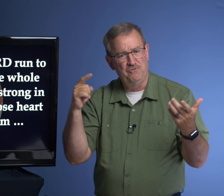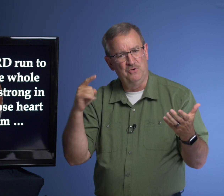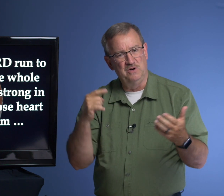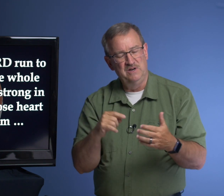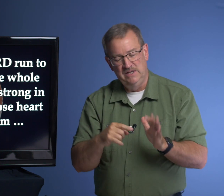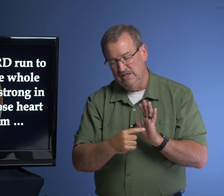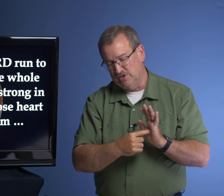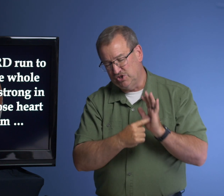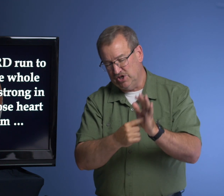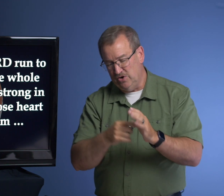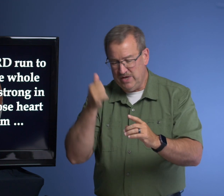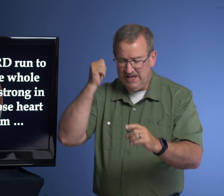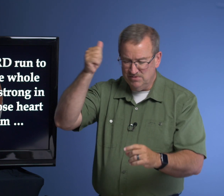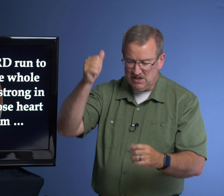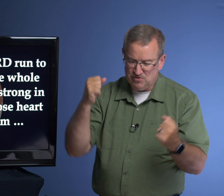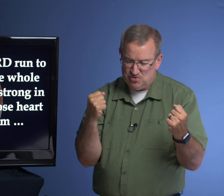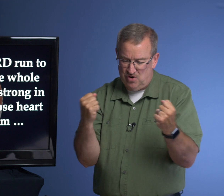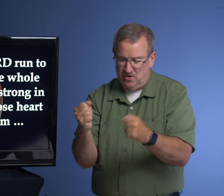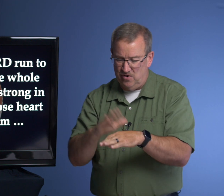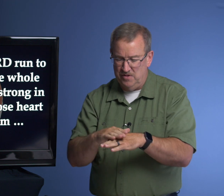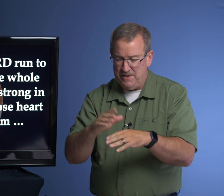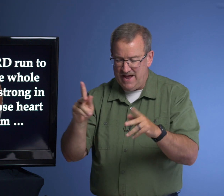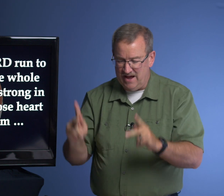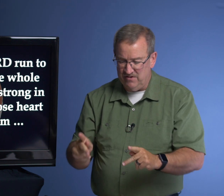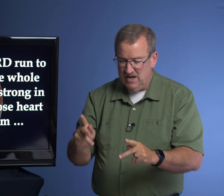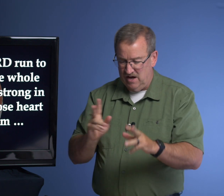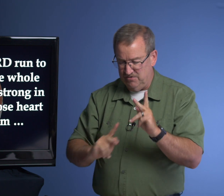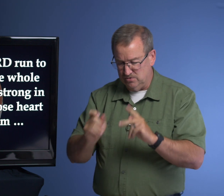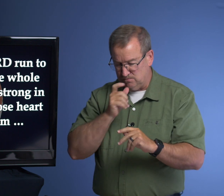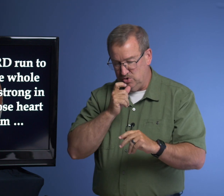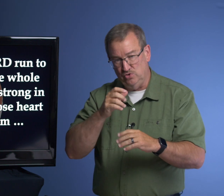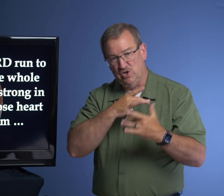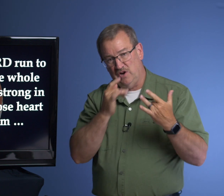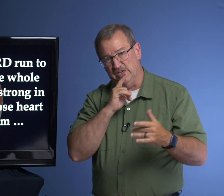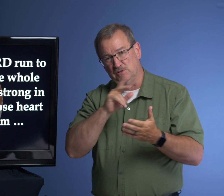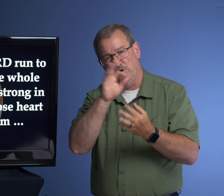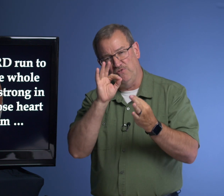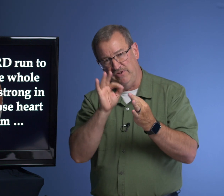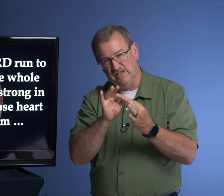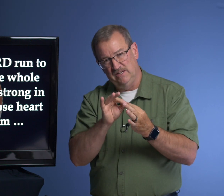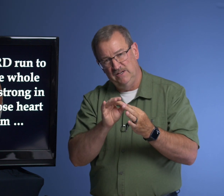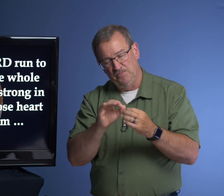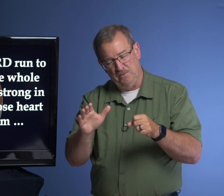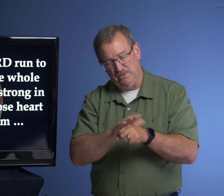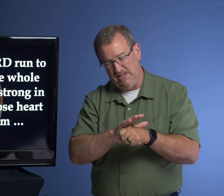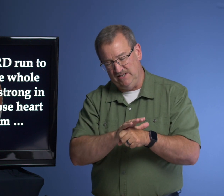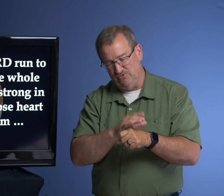for? To show himself strong on the behalf of those whose heart is perfect, complete,